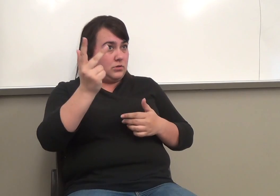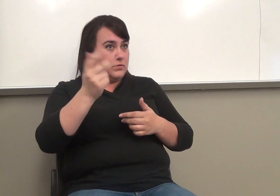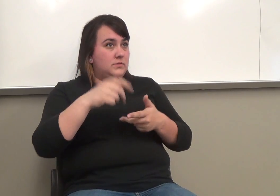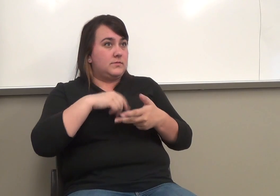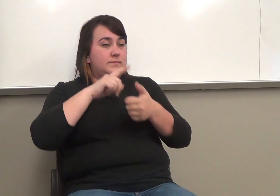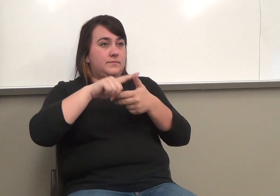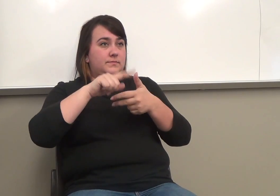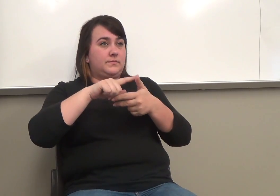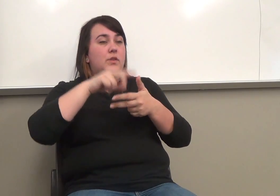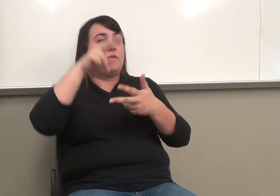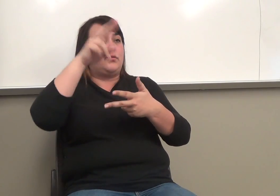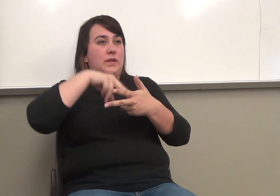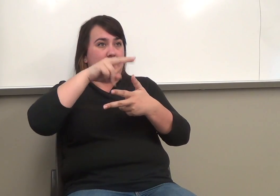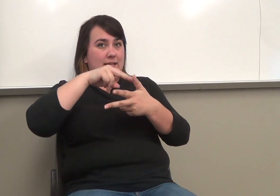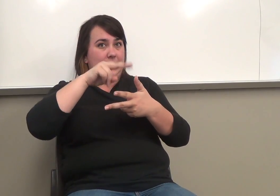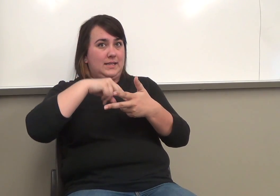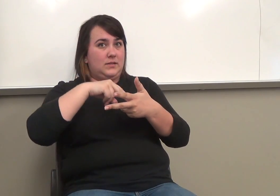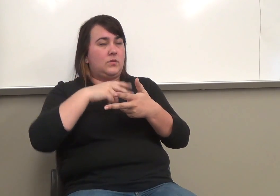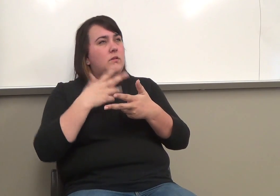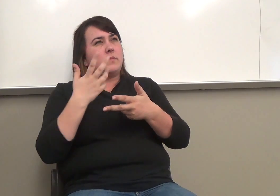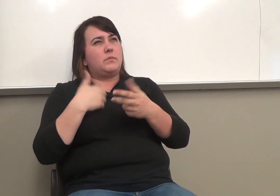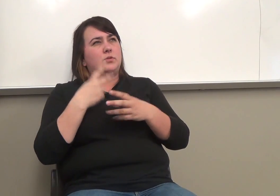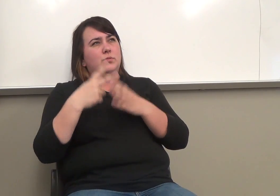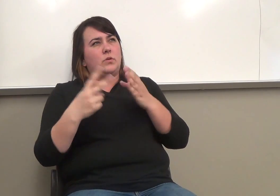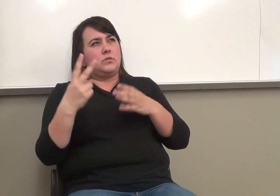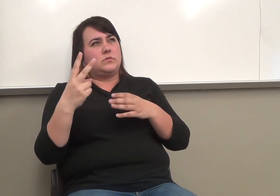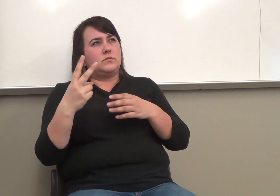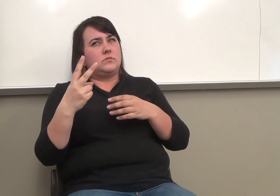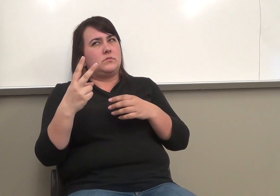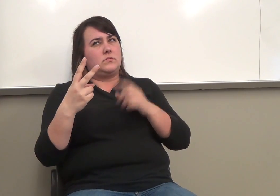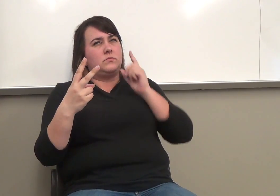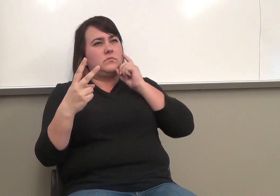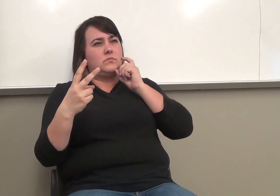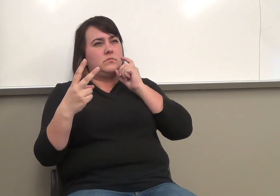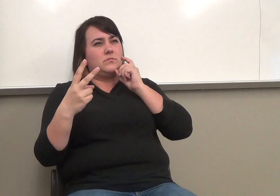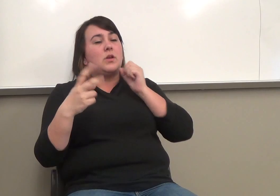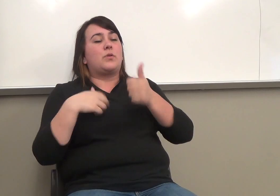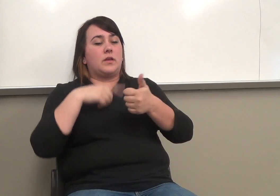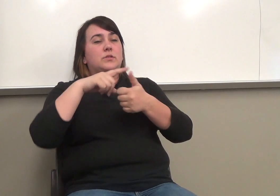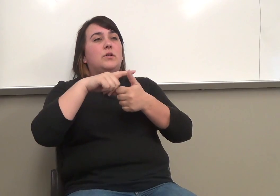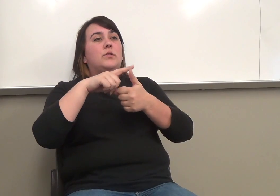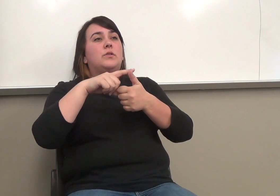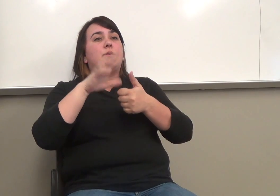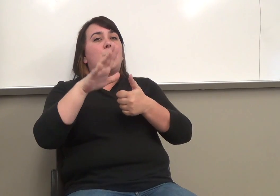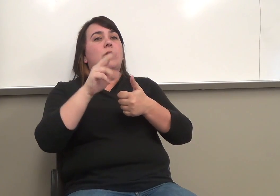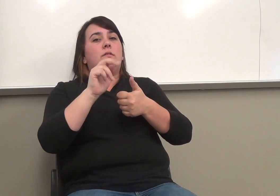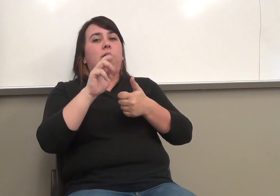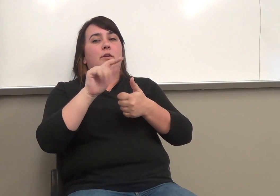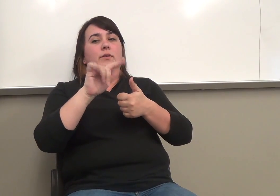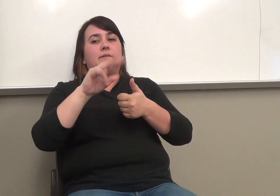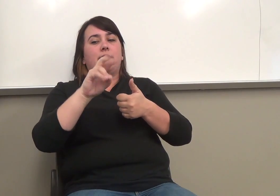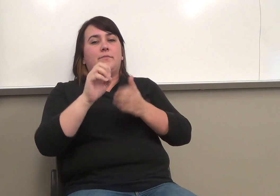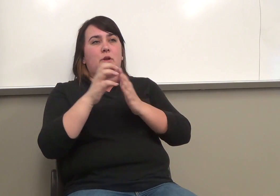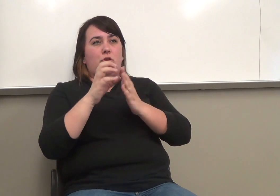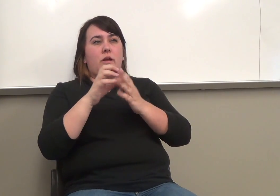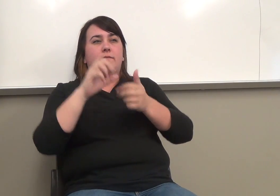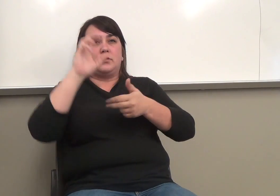this reading, let's see, maybe how many 3 parts? This is all your narrative paragraph, and then also